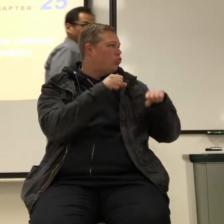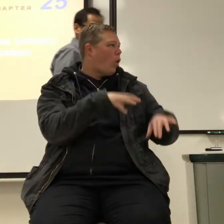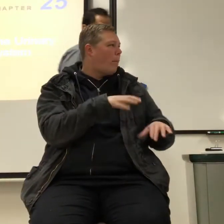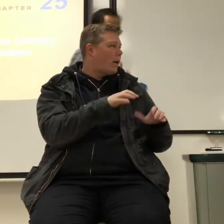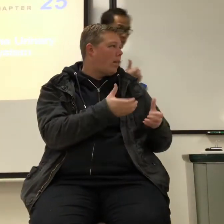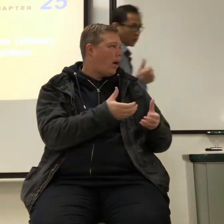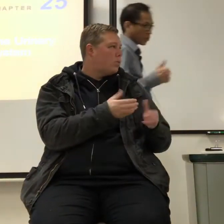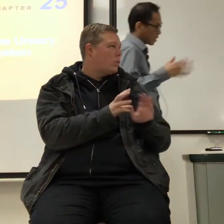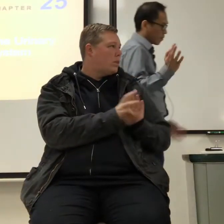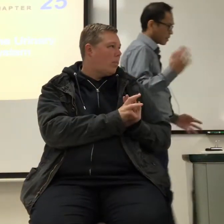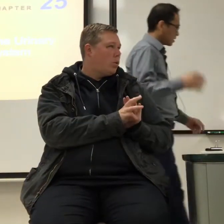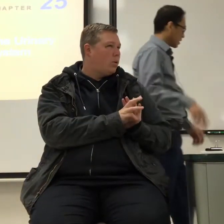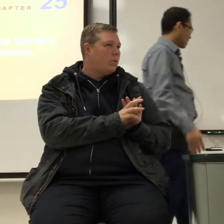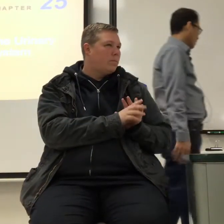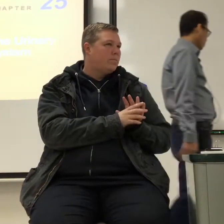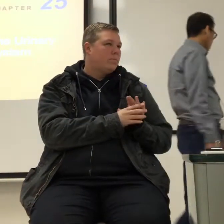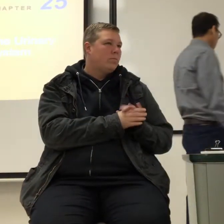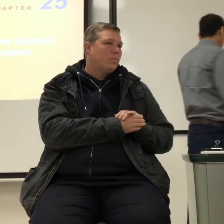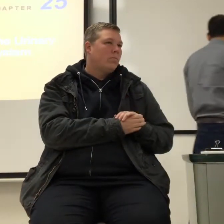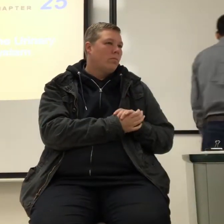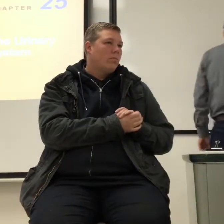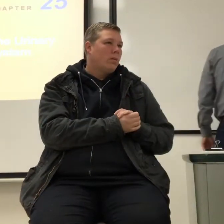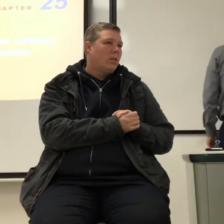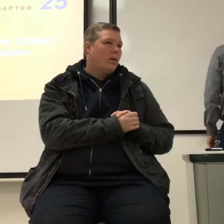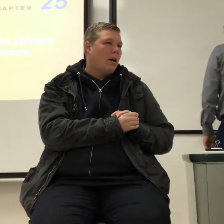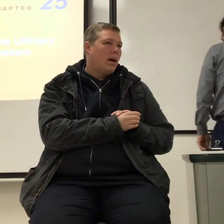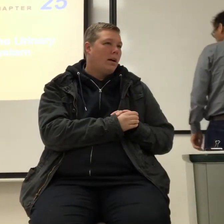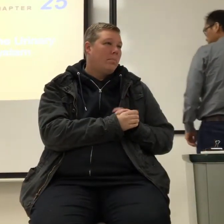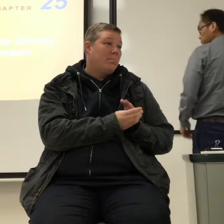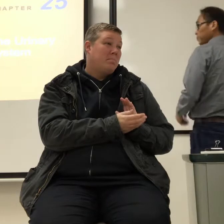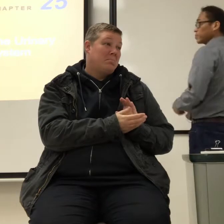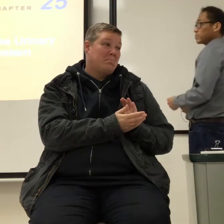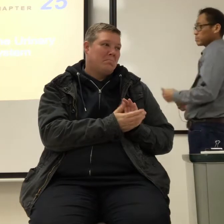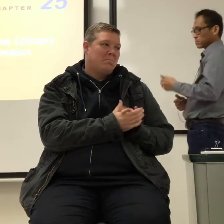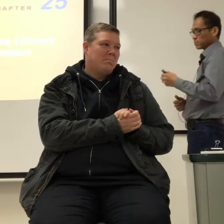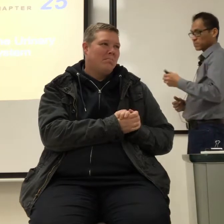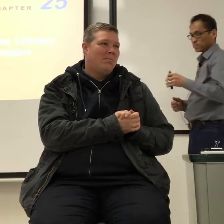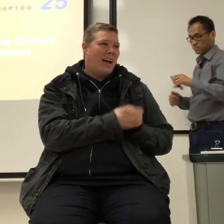start with the next chapter. We're done with digestion. We're moving on to the urinary system.